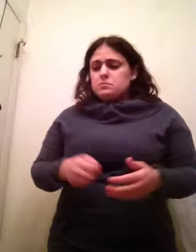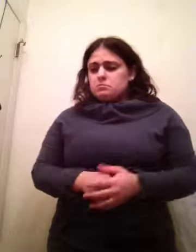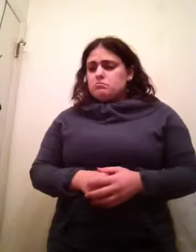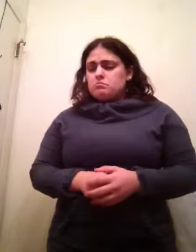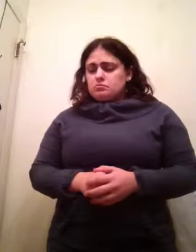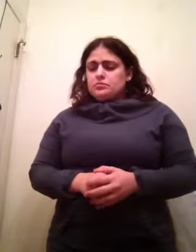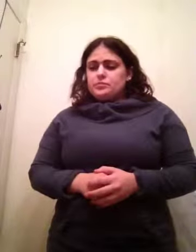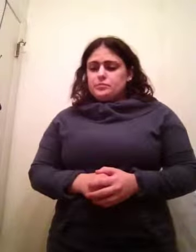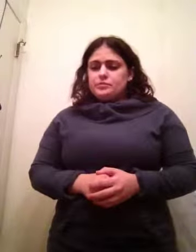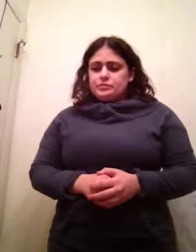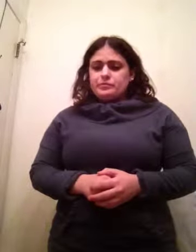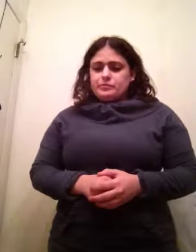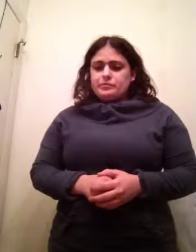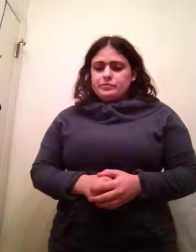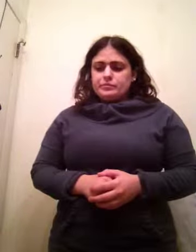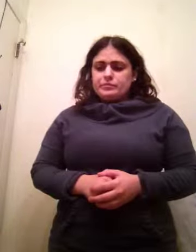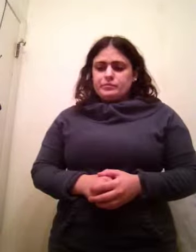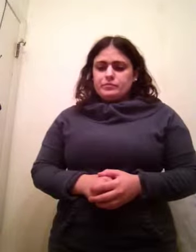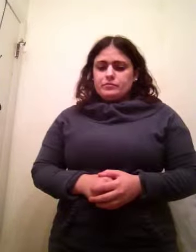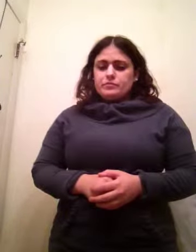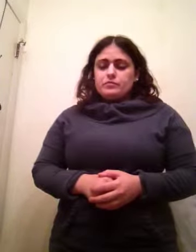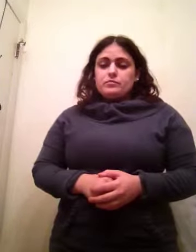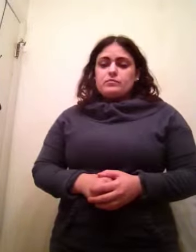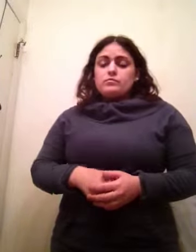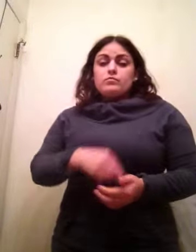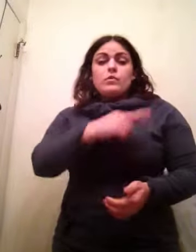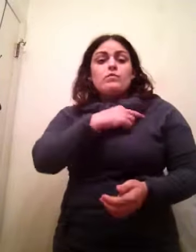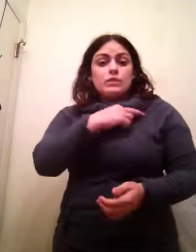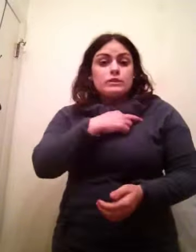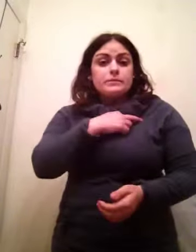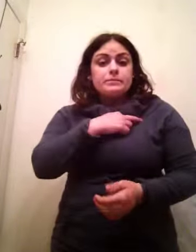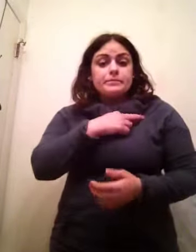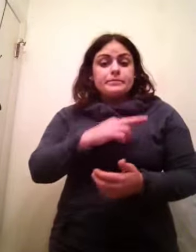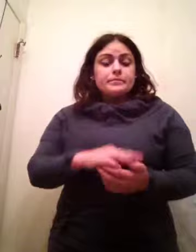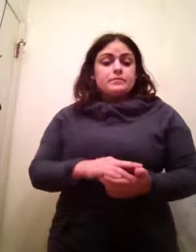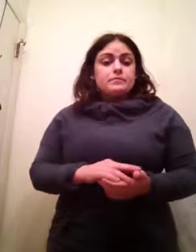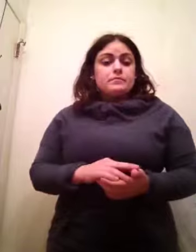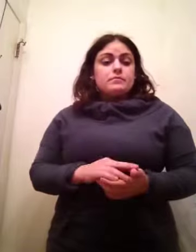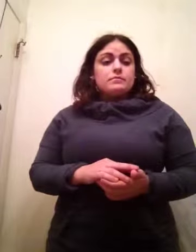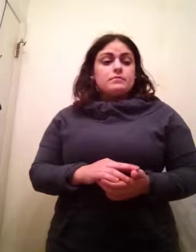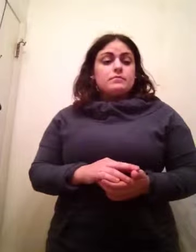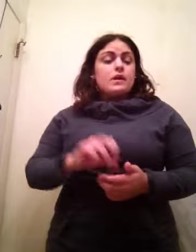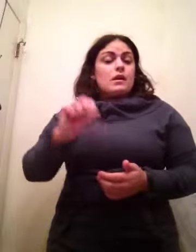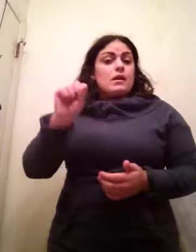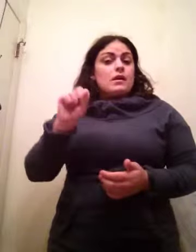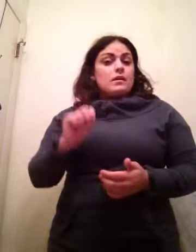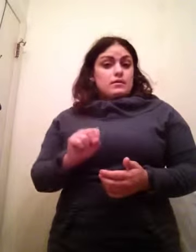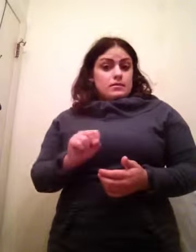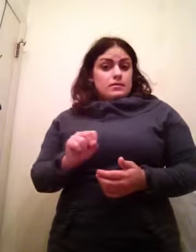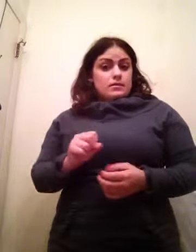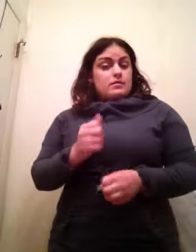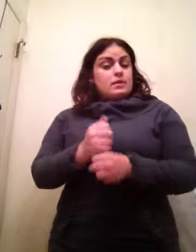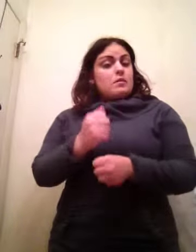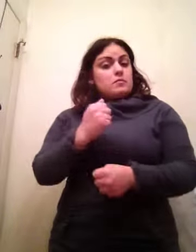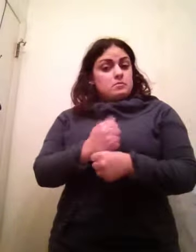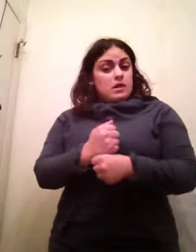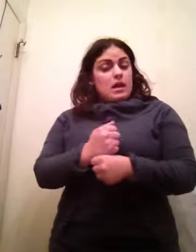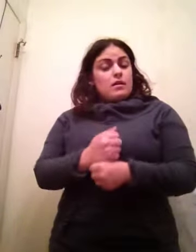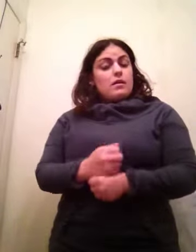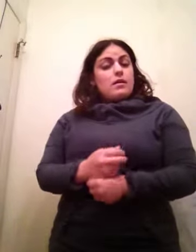Anything else? Rosie? The South grew 3/4 of the world's cotton. I'll put it up here.